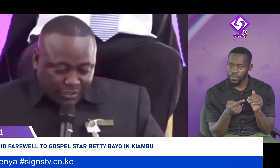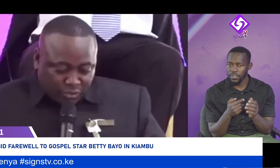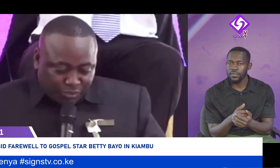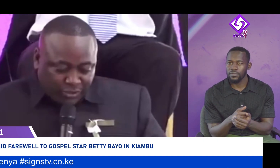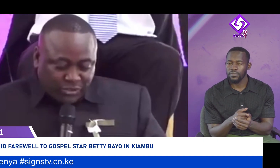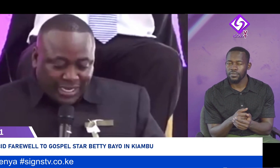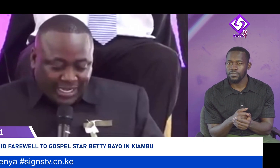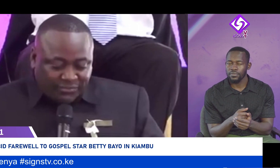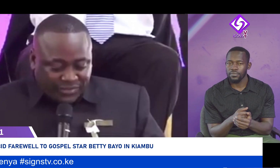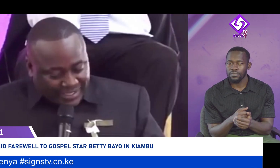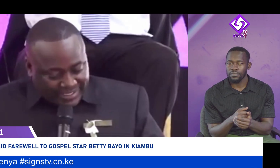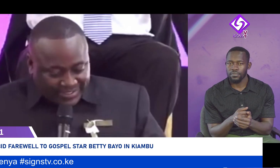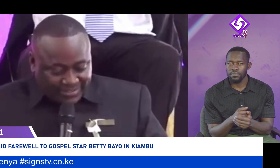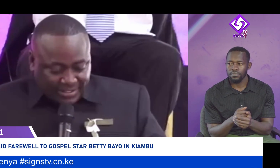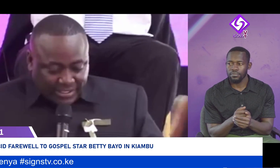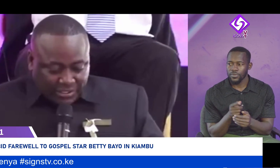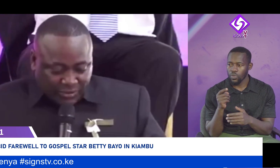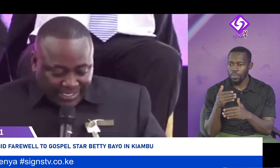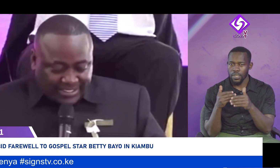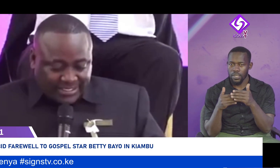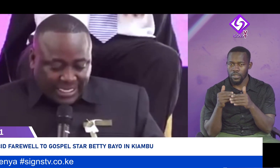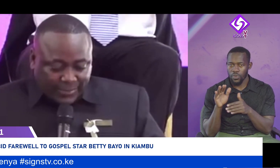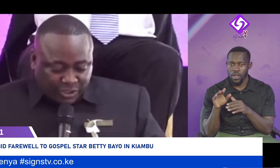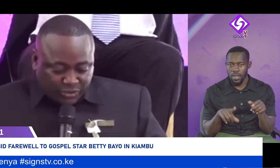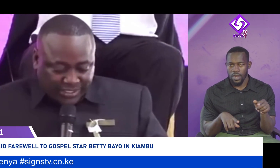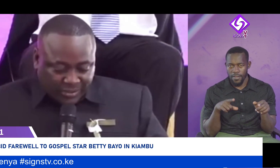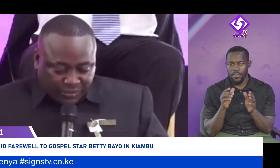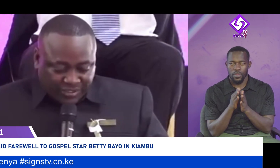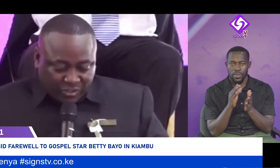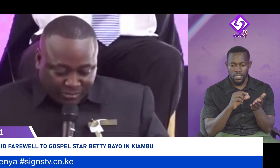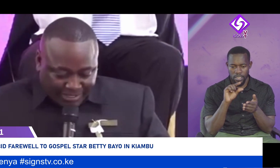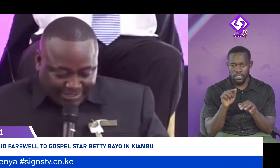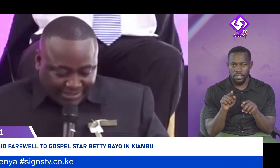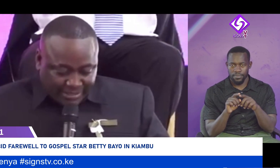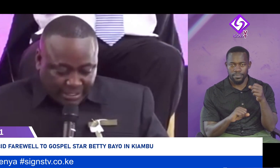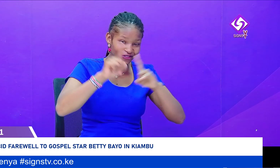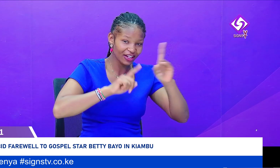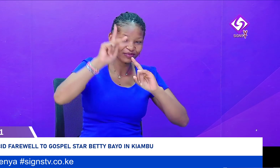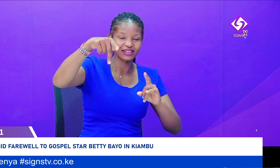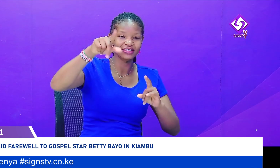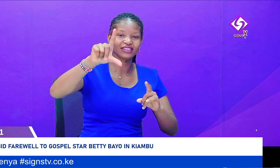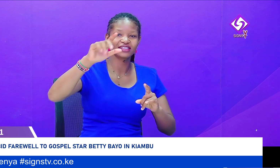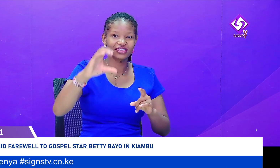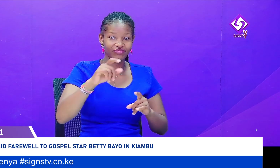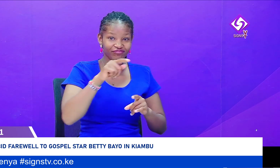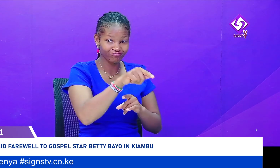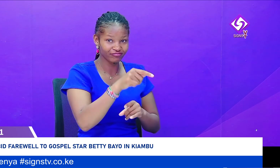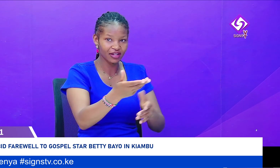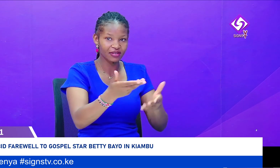You build your life with grace. You raise our children with humility. Now, Safaricom PLC